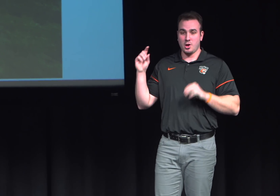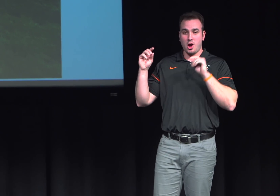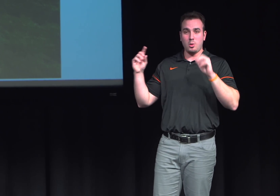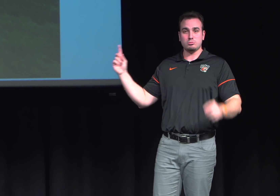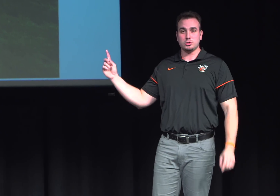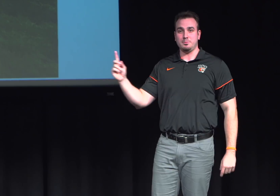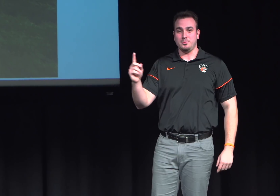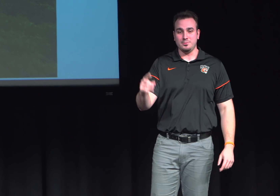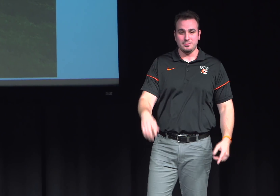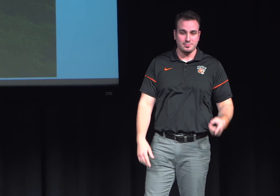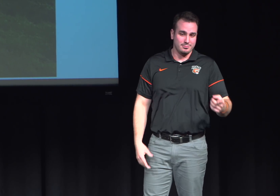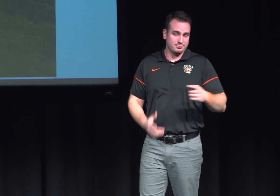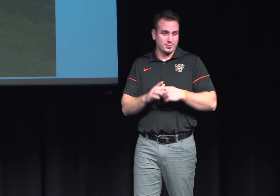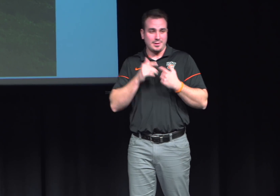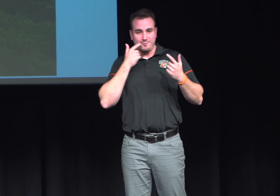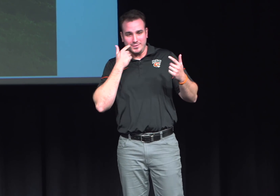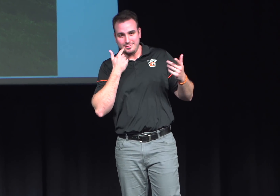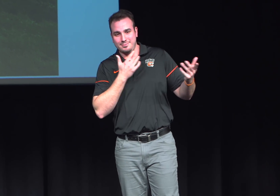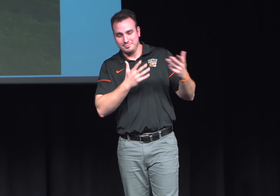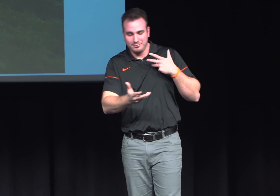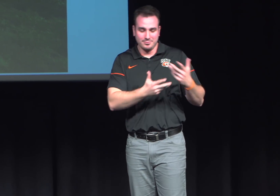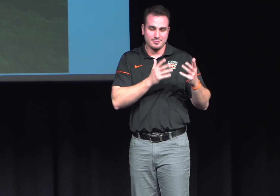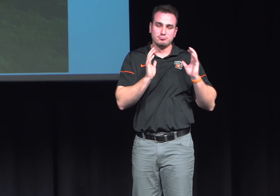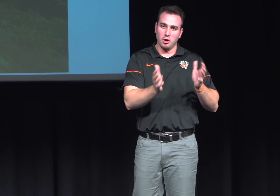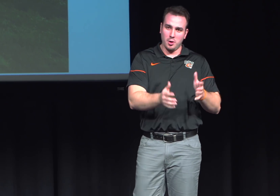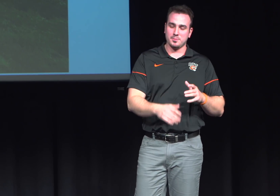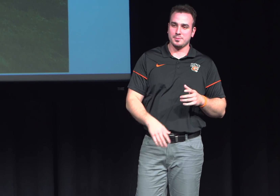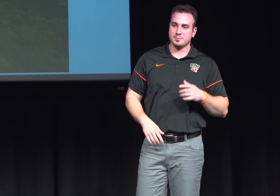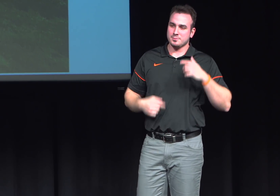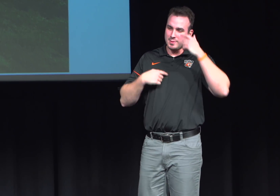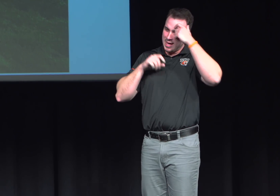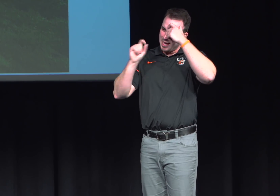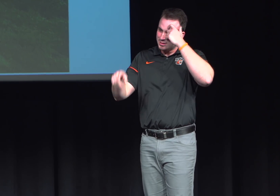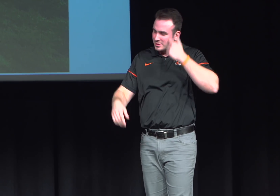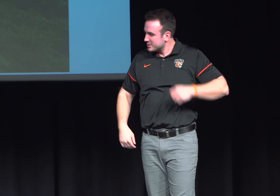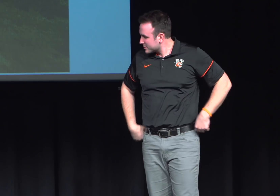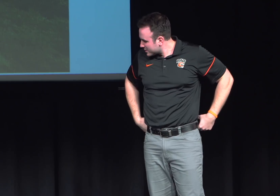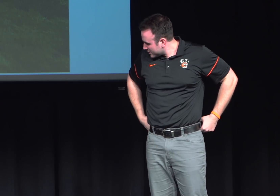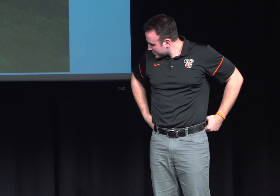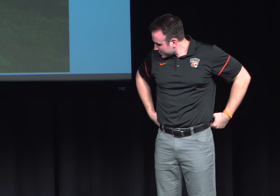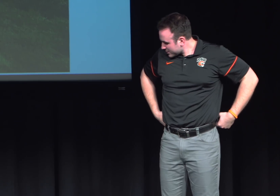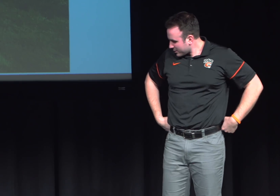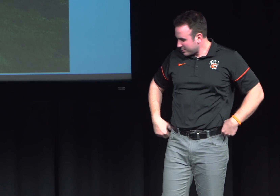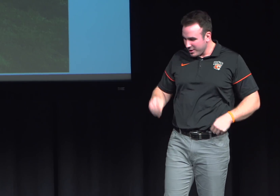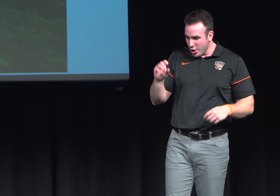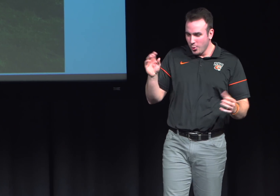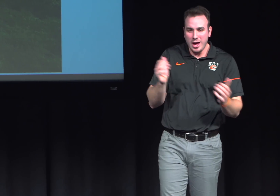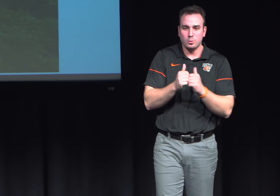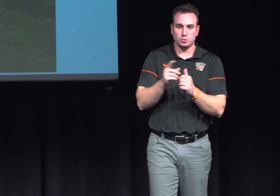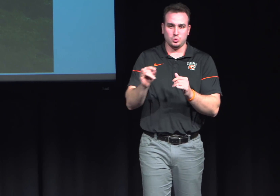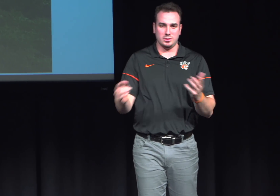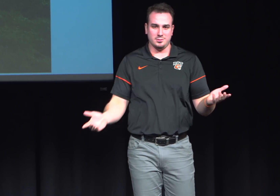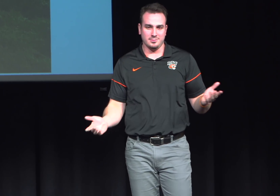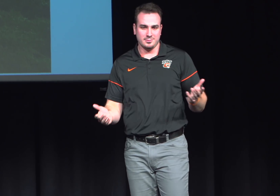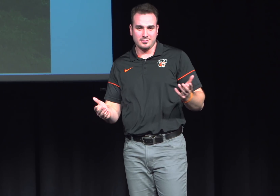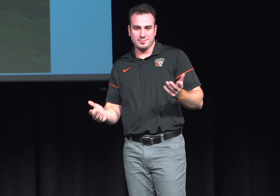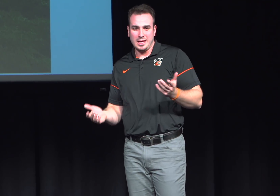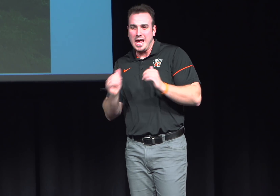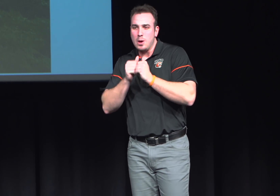And Otto actually walks in, and he starts laughing at me on the treadmill, and I say, "Otto, how do you do it? How do you run